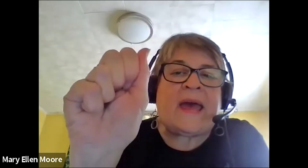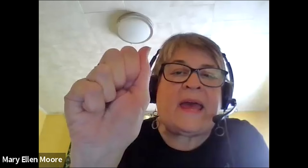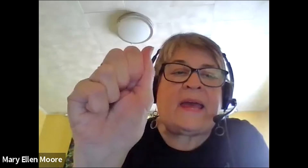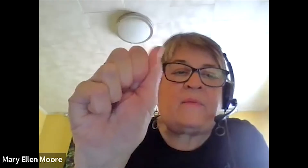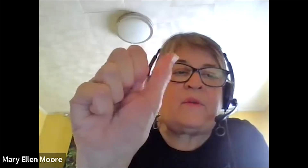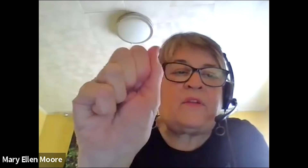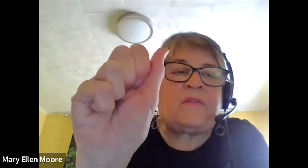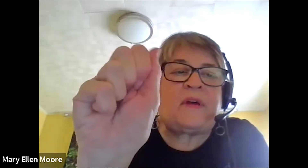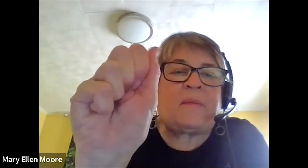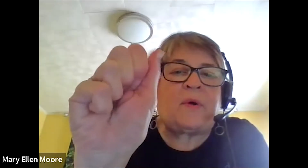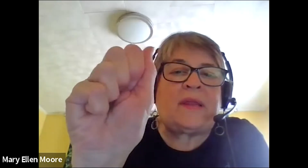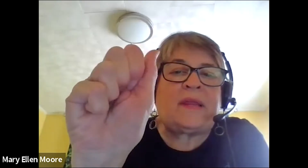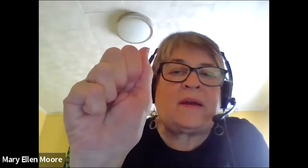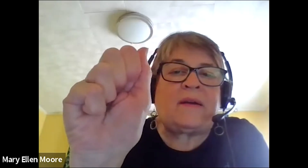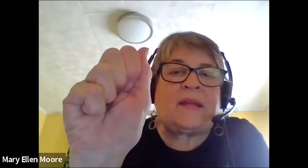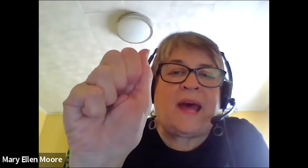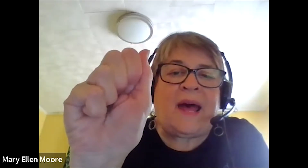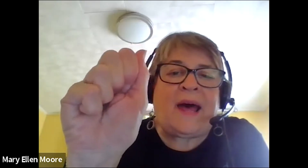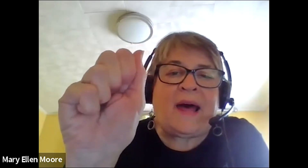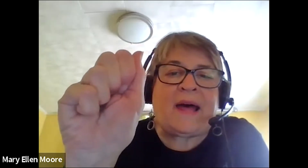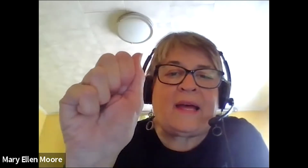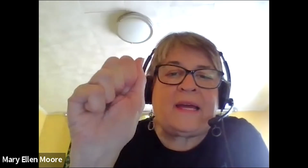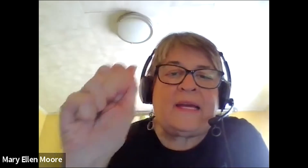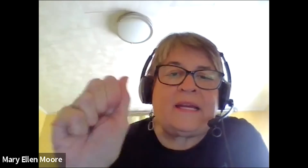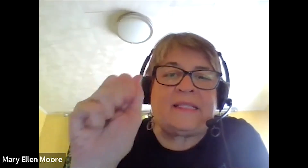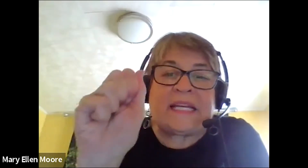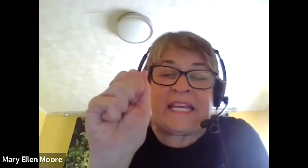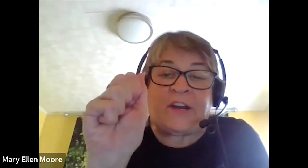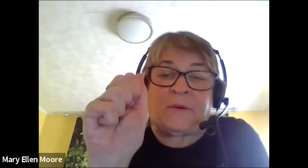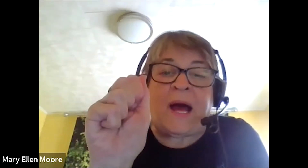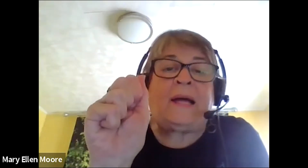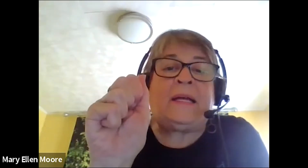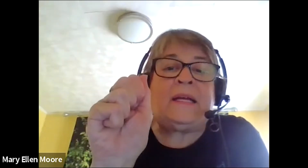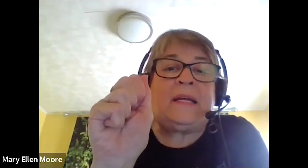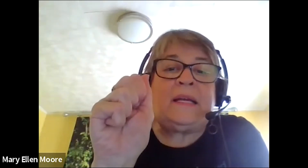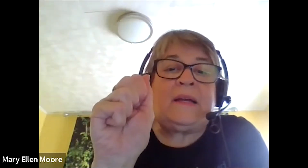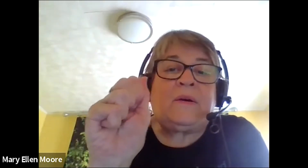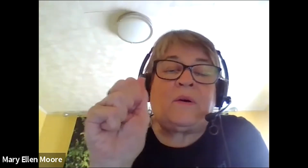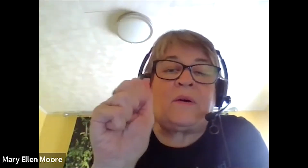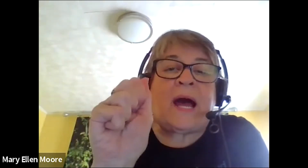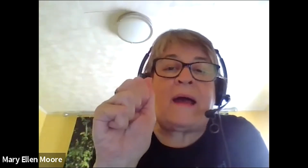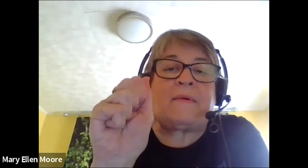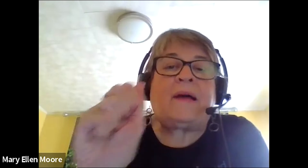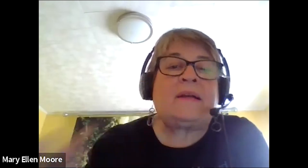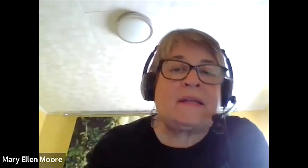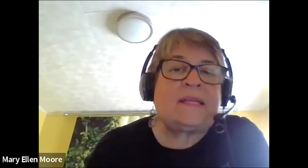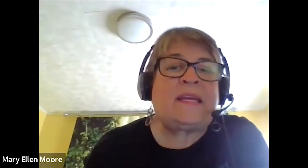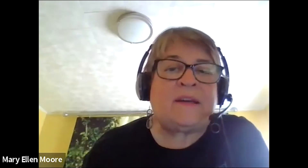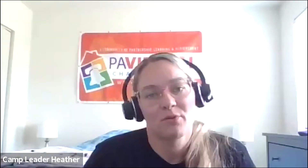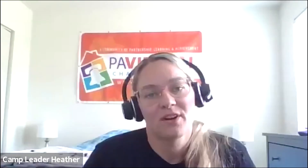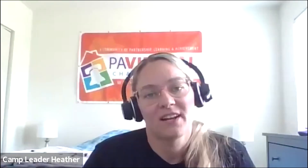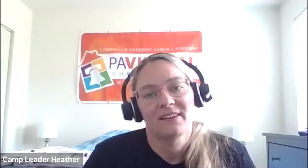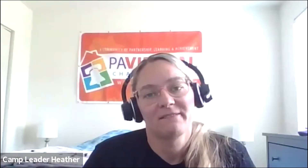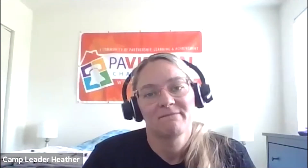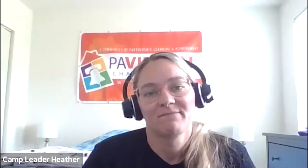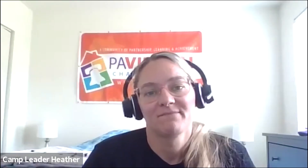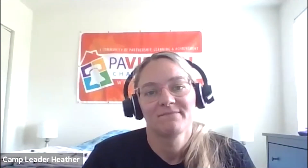A with your thumb right there. Yeah. Is it Kira or Kyra? Oh, very Kira. pretty. Very